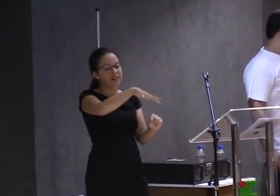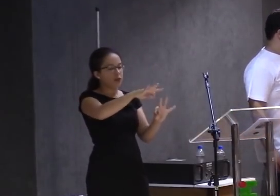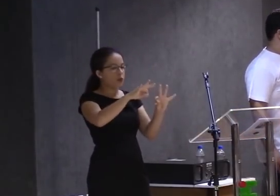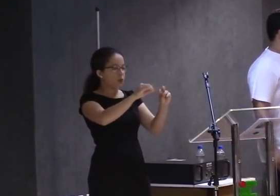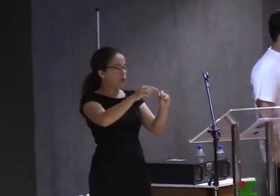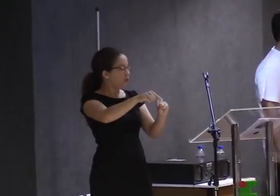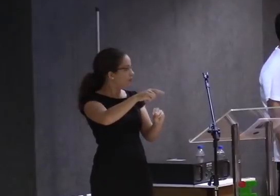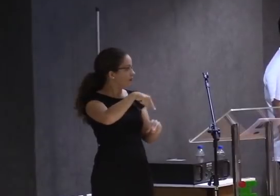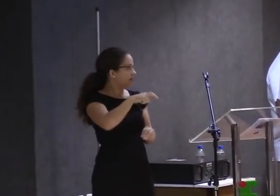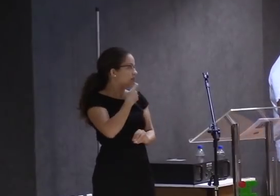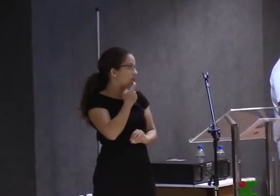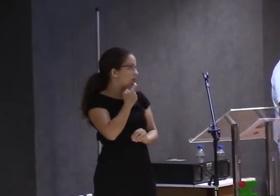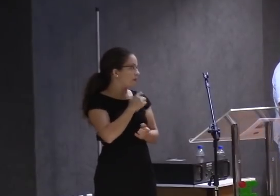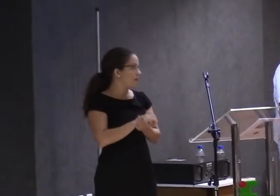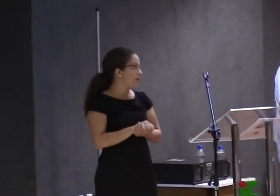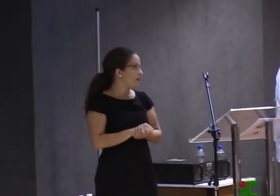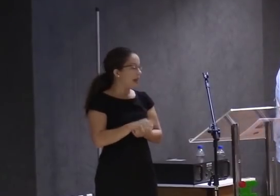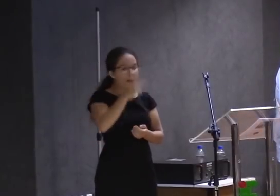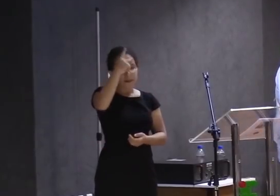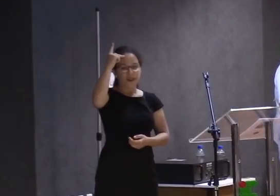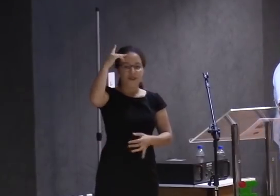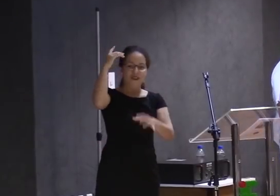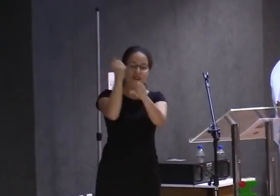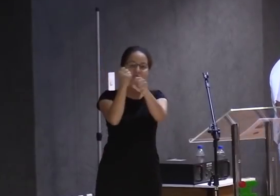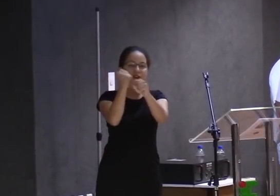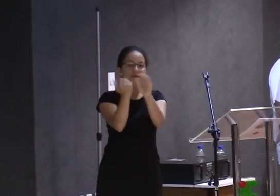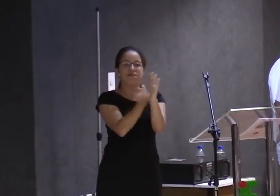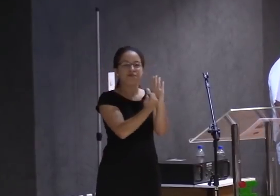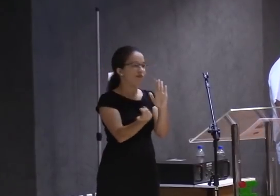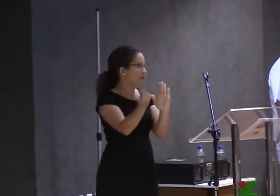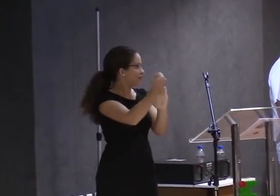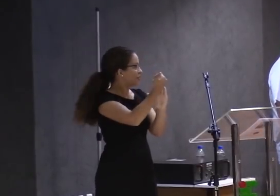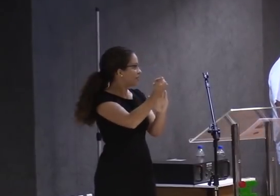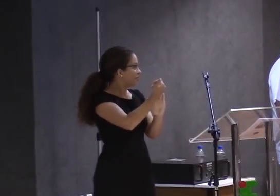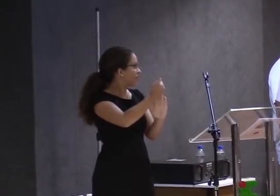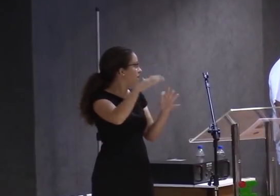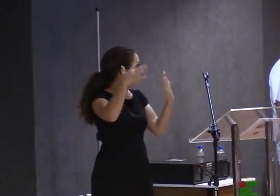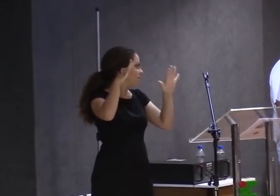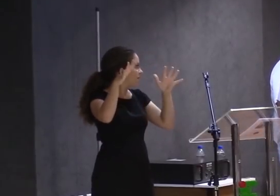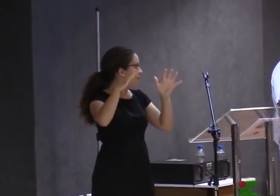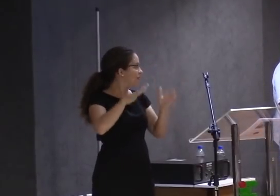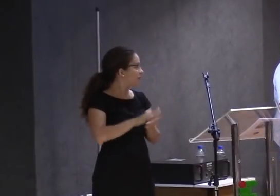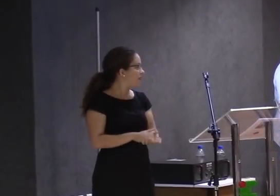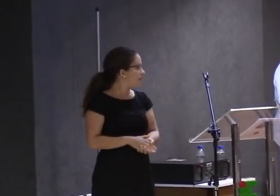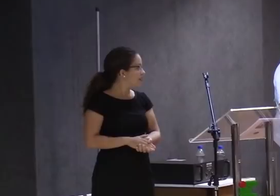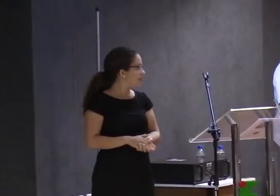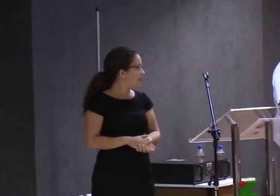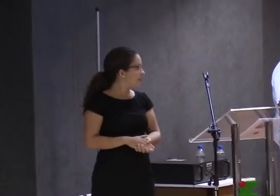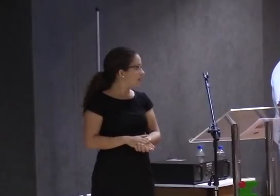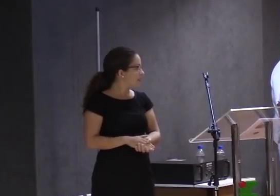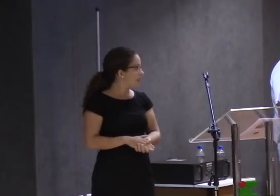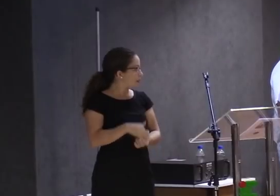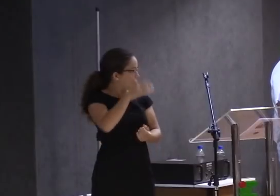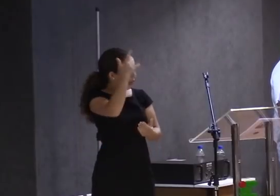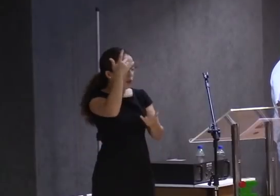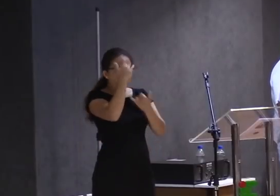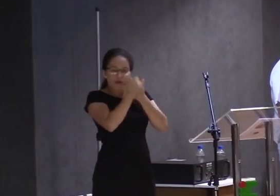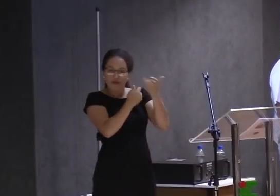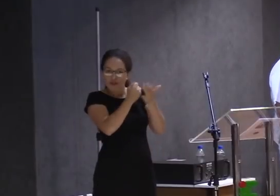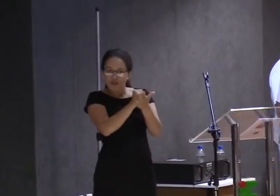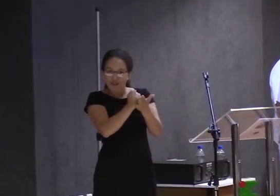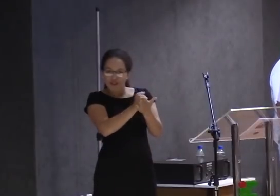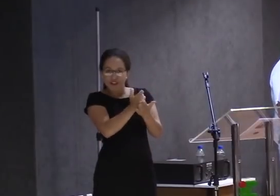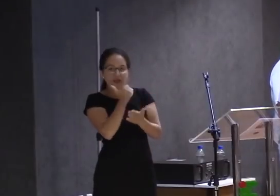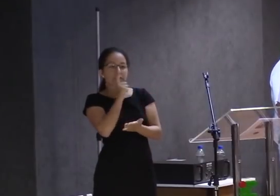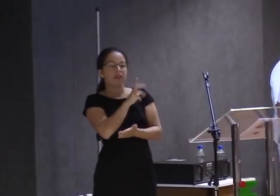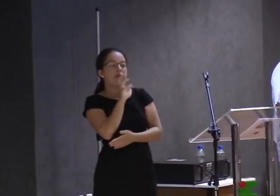Okay, still the same lead, but it's quite close. Not the safe play yet. Next one,